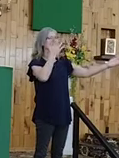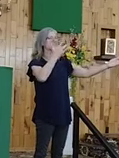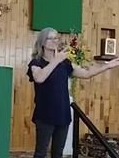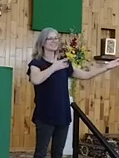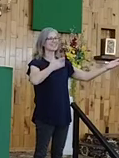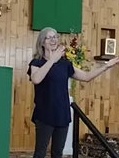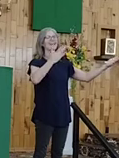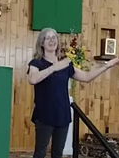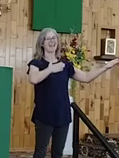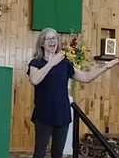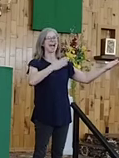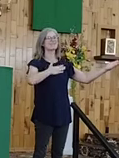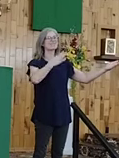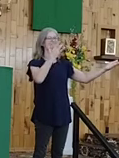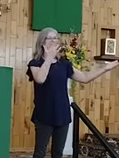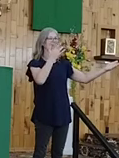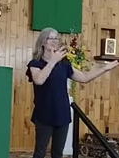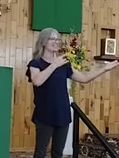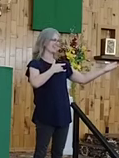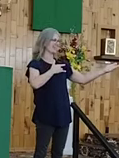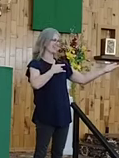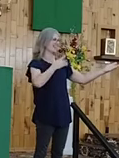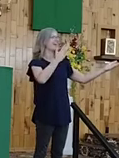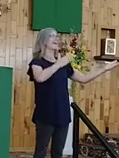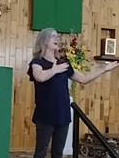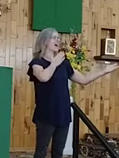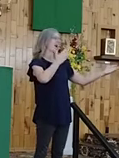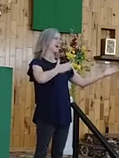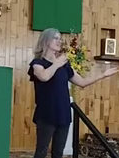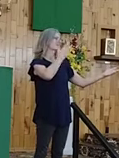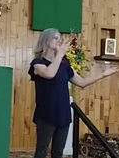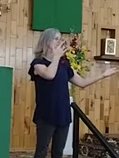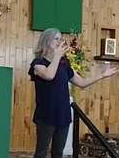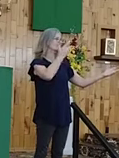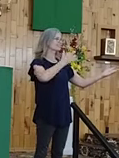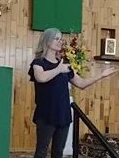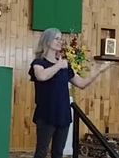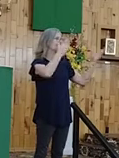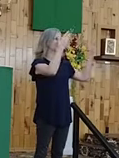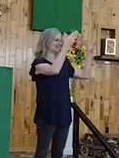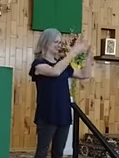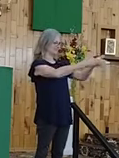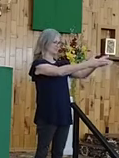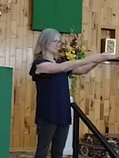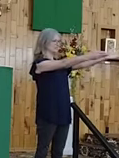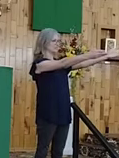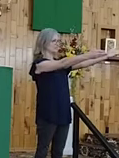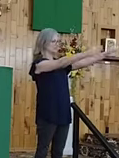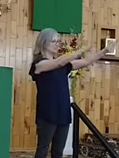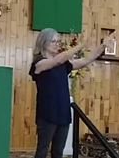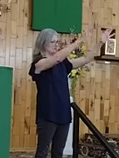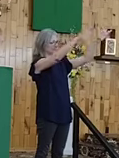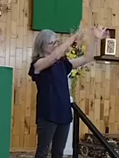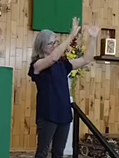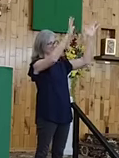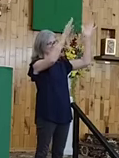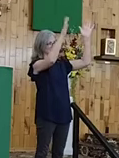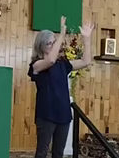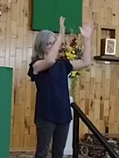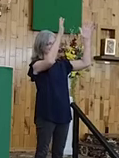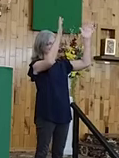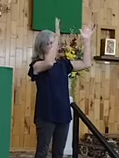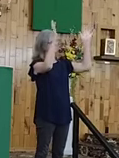happy birthday, happy birthday, happy birthday to you.